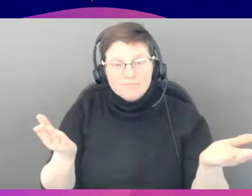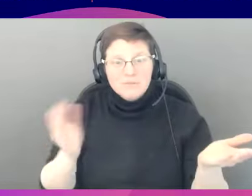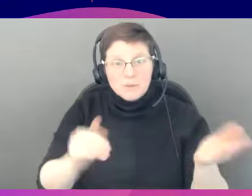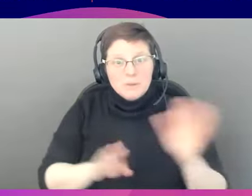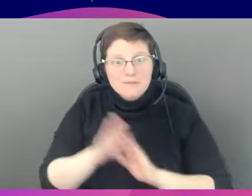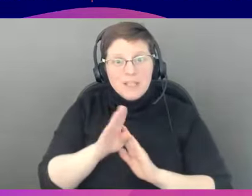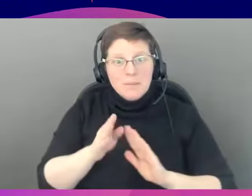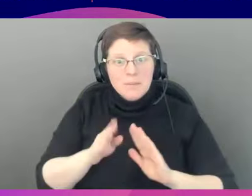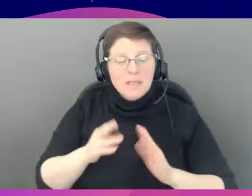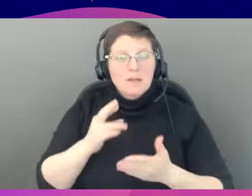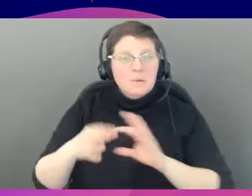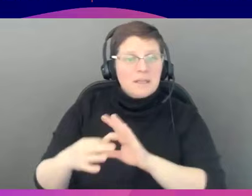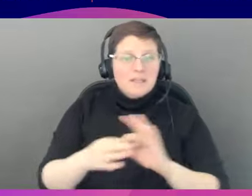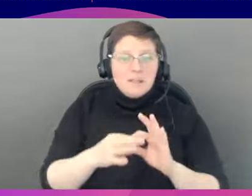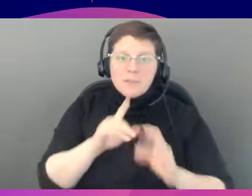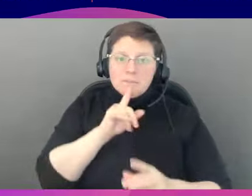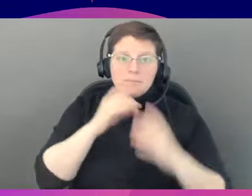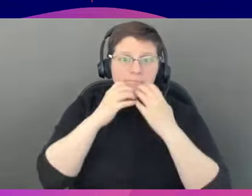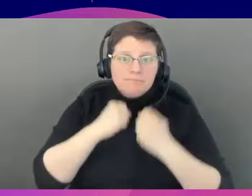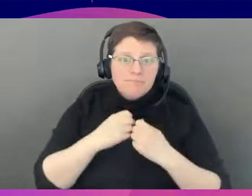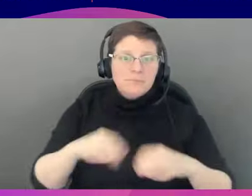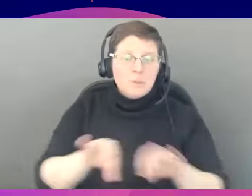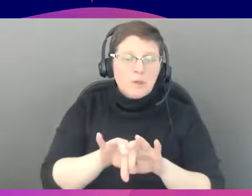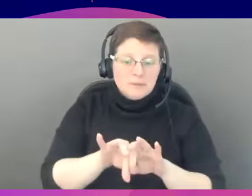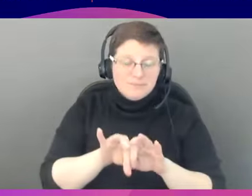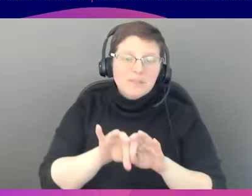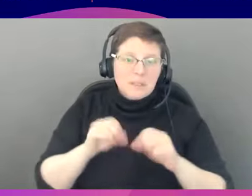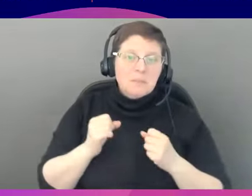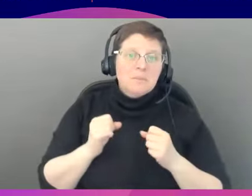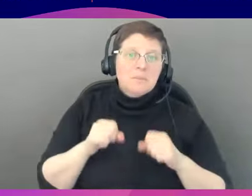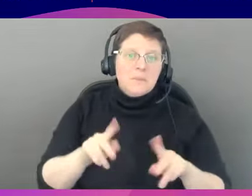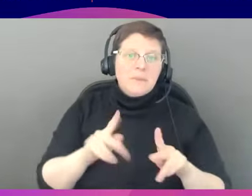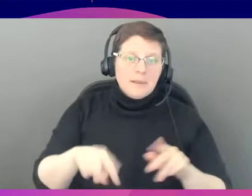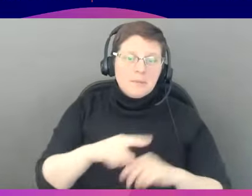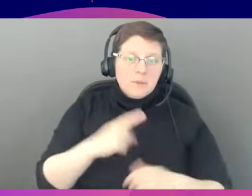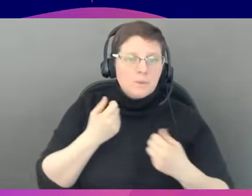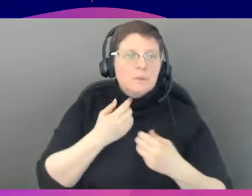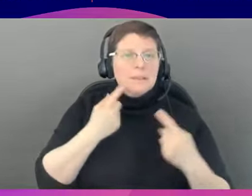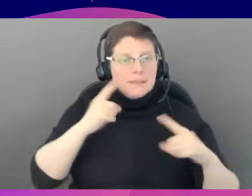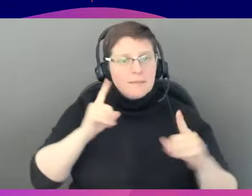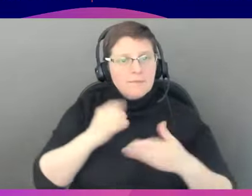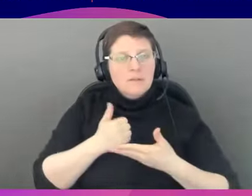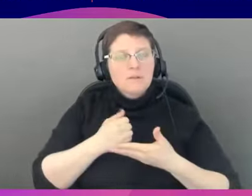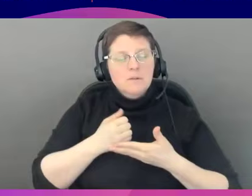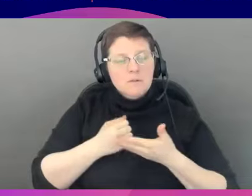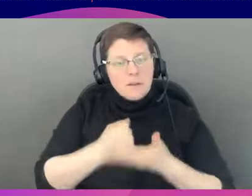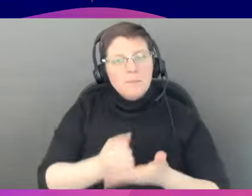important for them to be able to successfully support survivors with animals. These tools include a collaboration